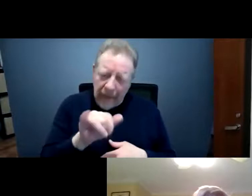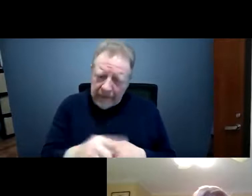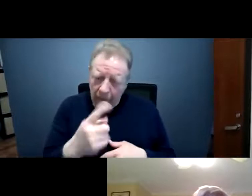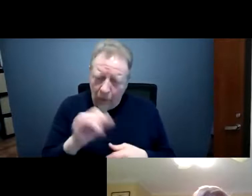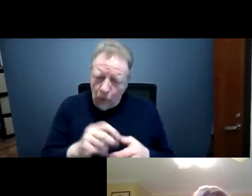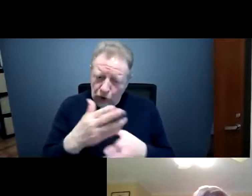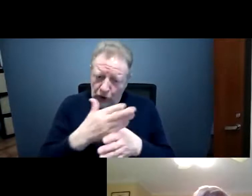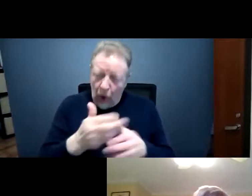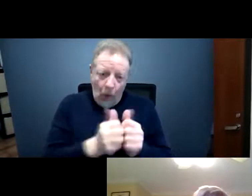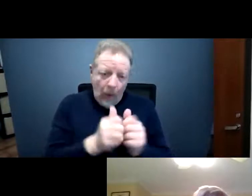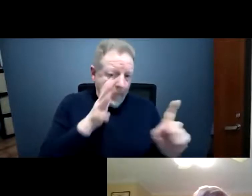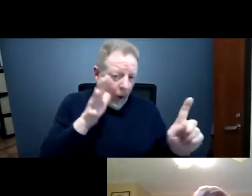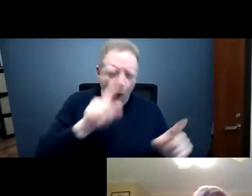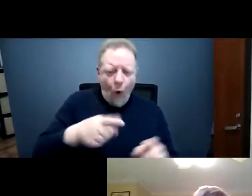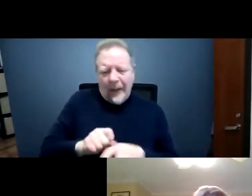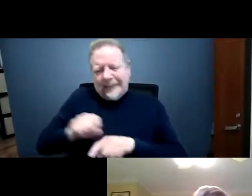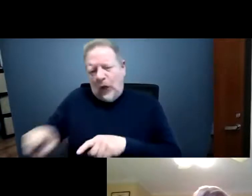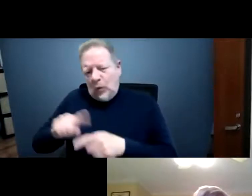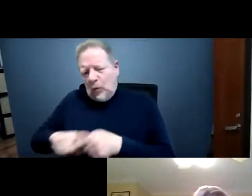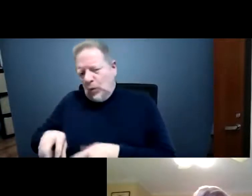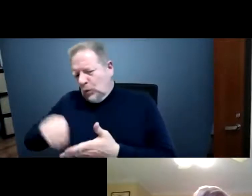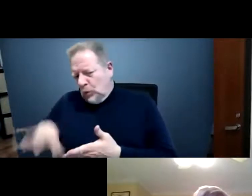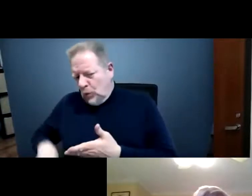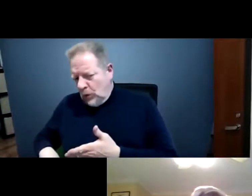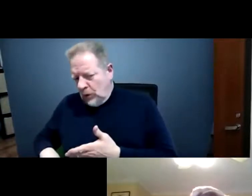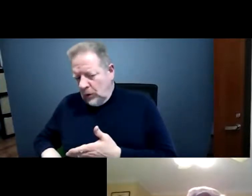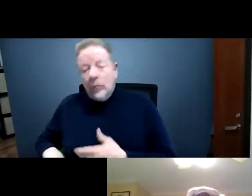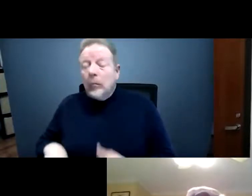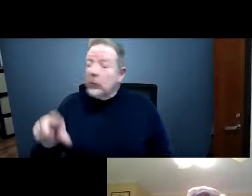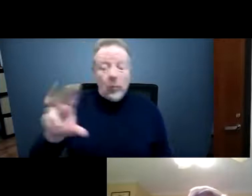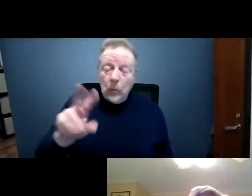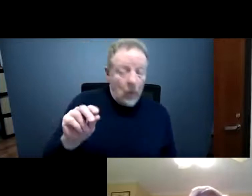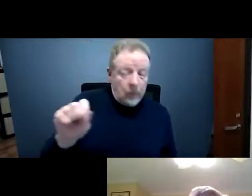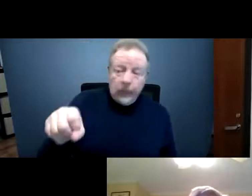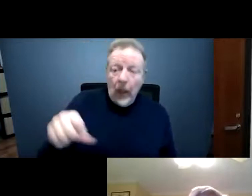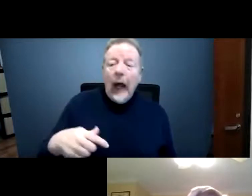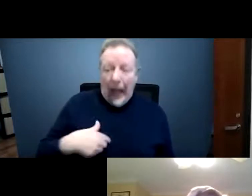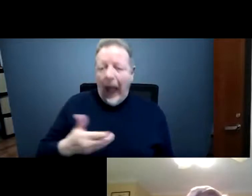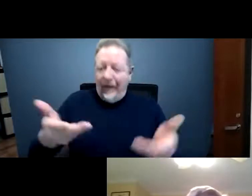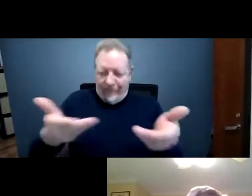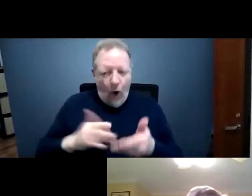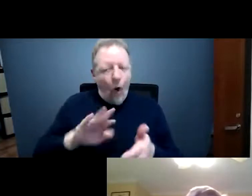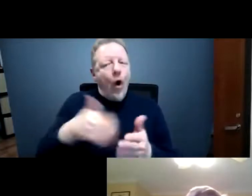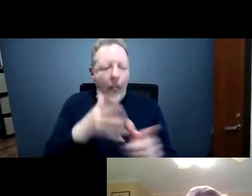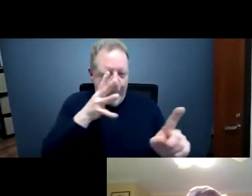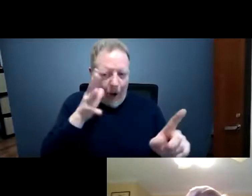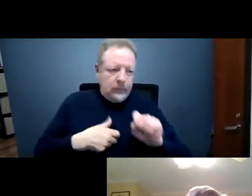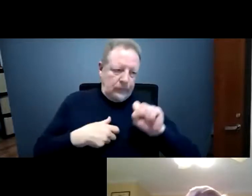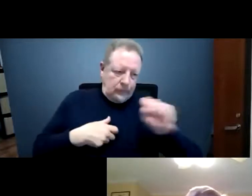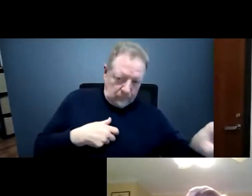shared with the parents as well, to kind of educate them about how they Yes. feel? Yes, I invited all of the parents that,